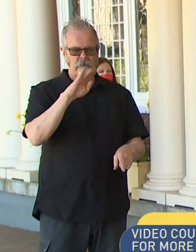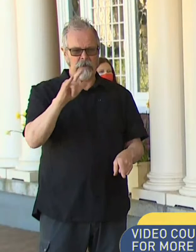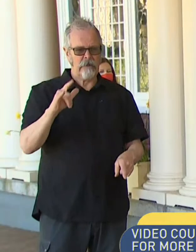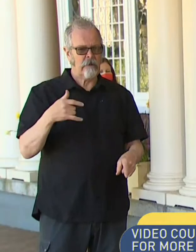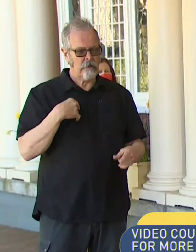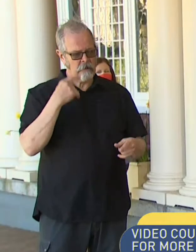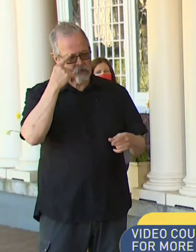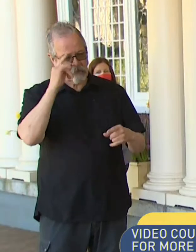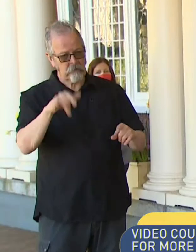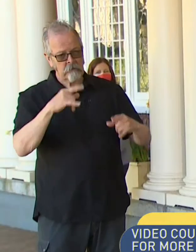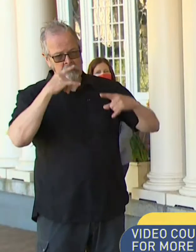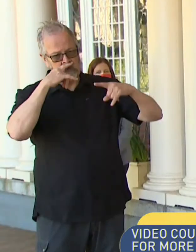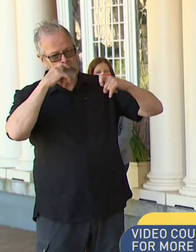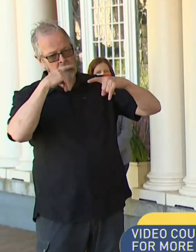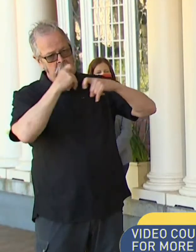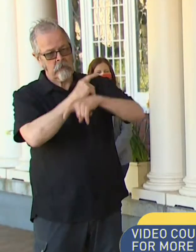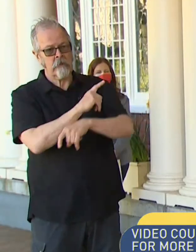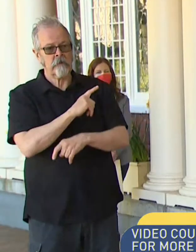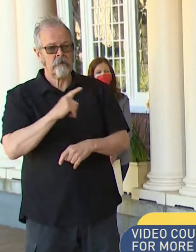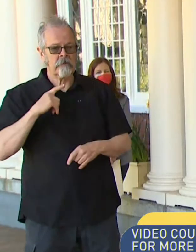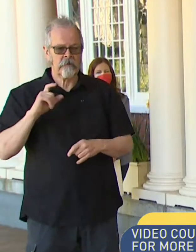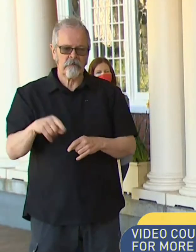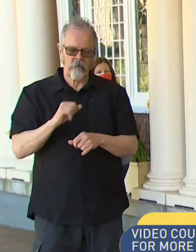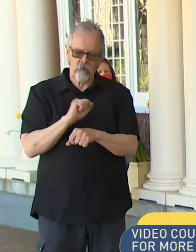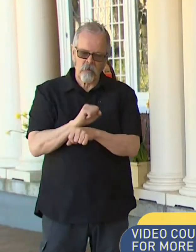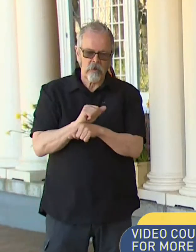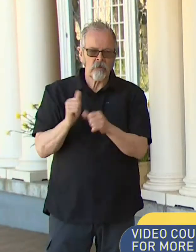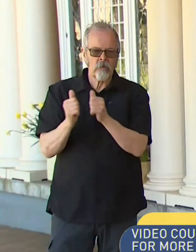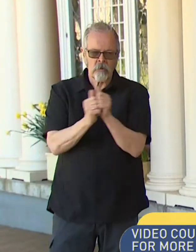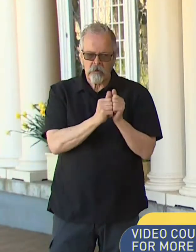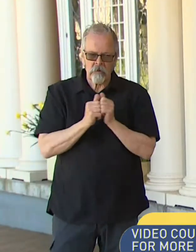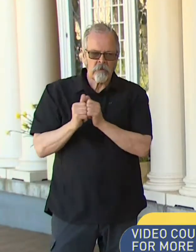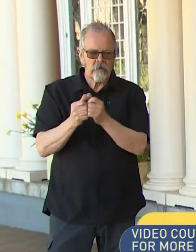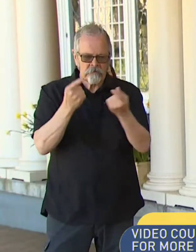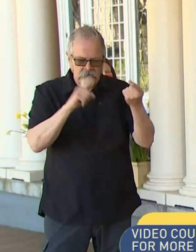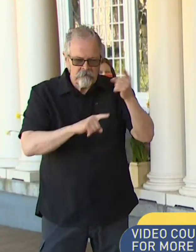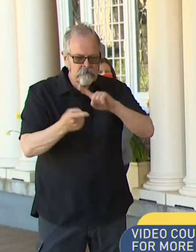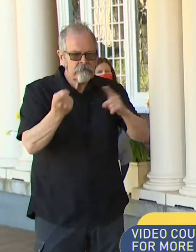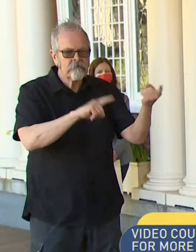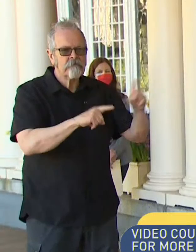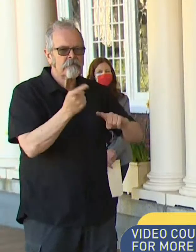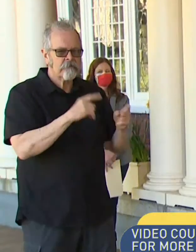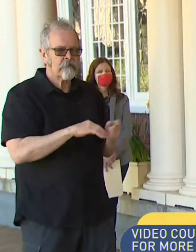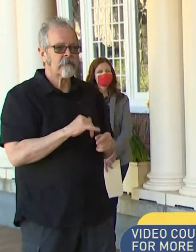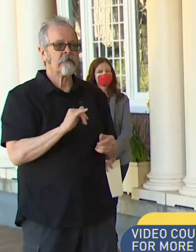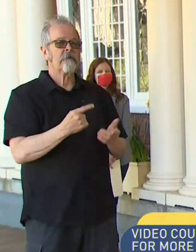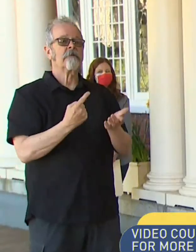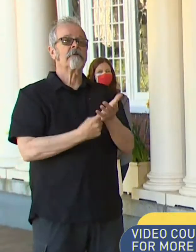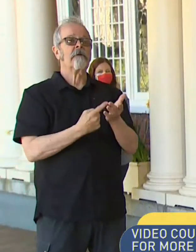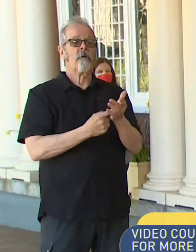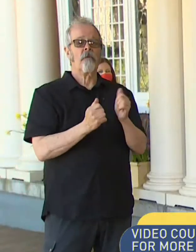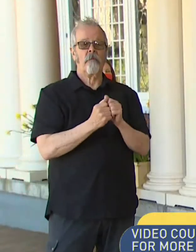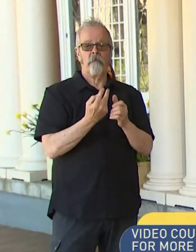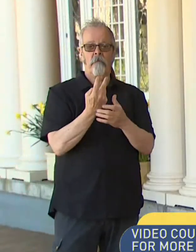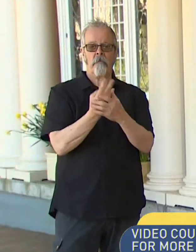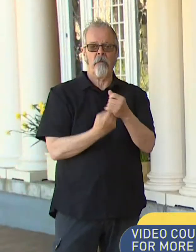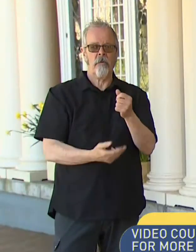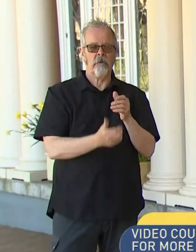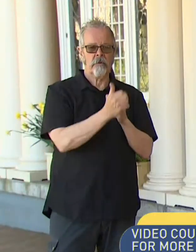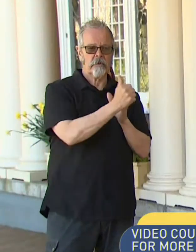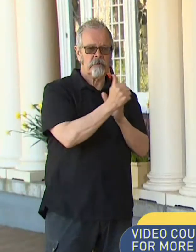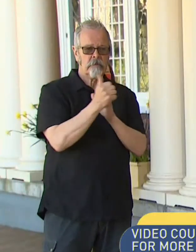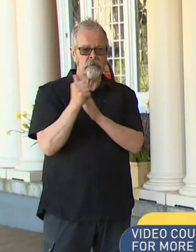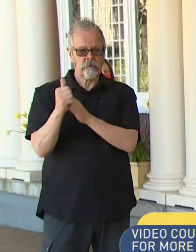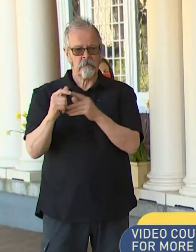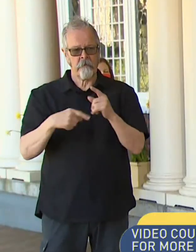legislators need to work with each other. I am helping them. I had a discussion this morning with both leadership about the Blake decision. I do